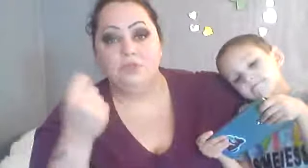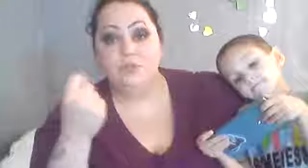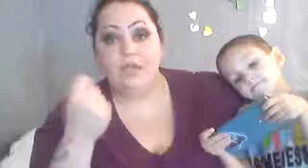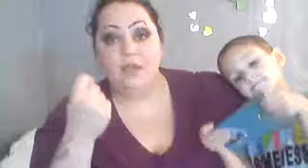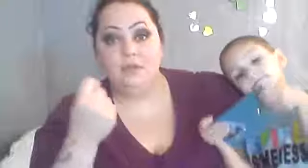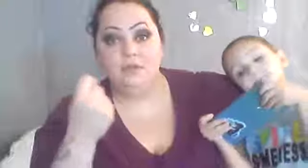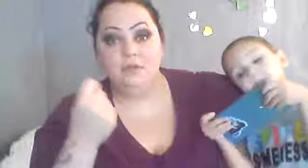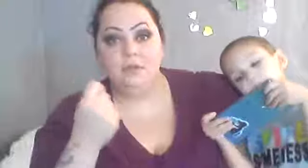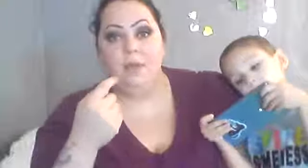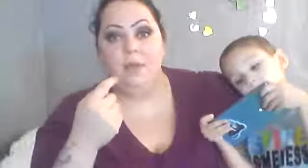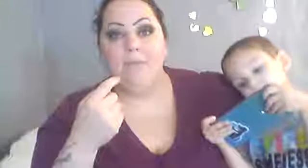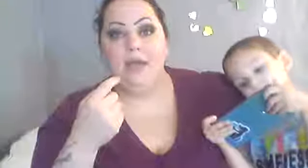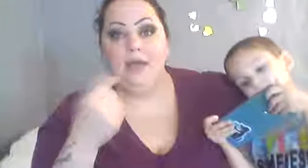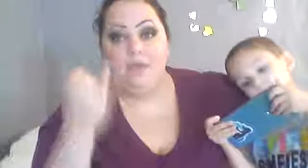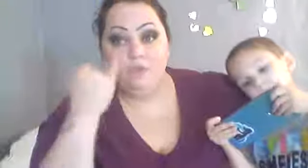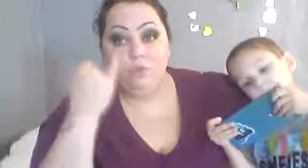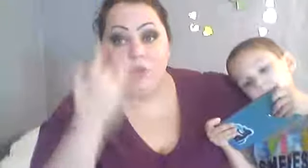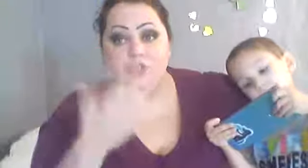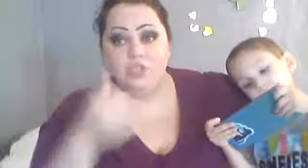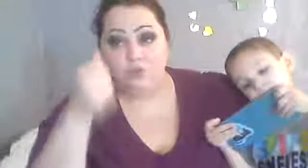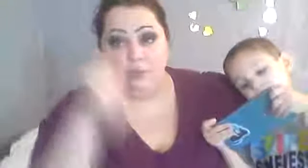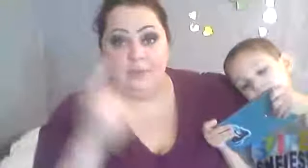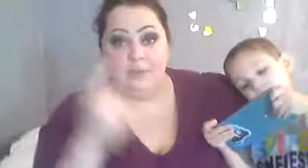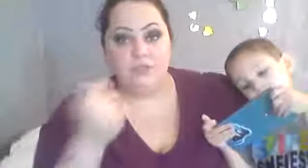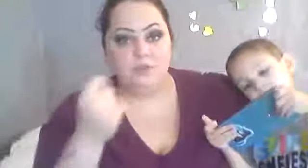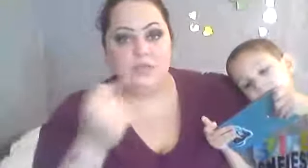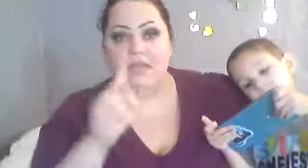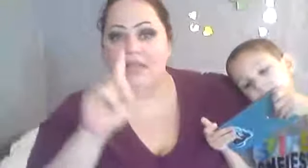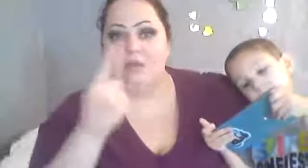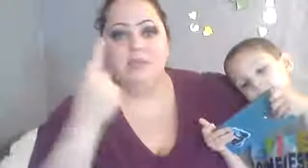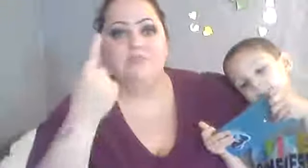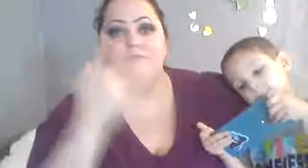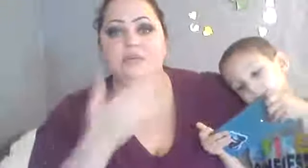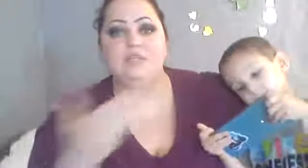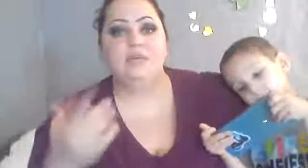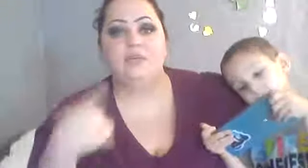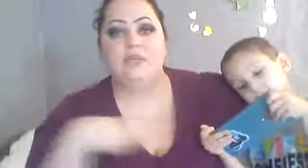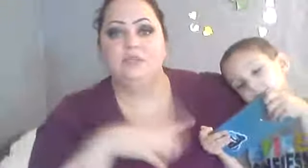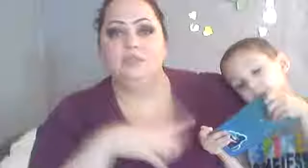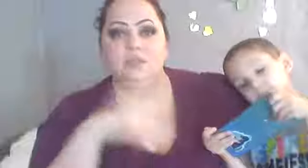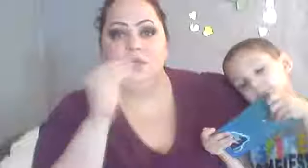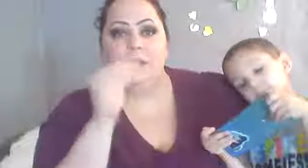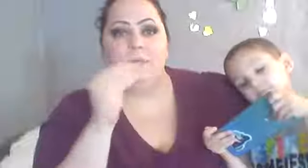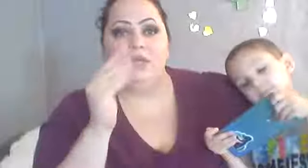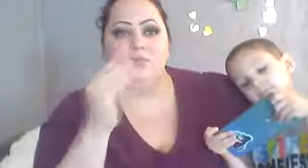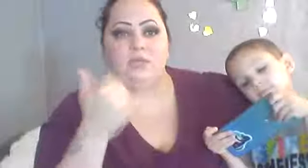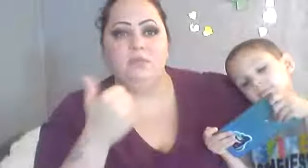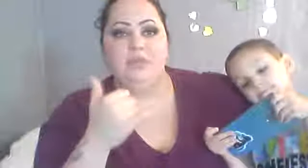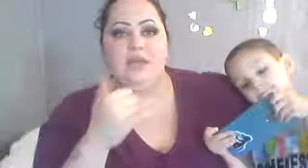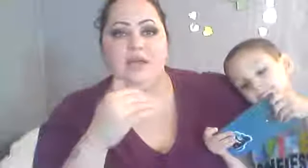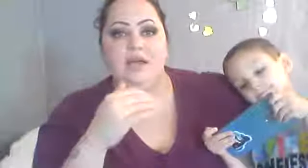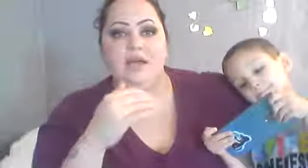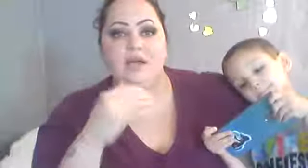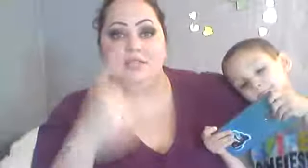Tuesday. But if you want, just remind me on Tuesday and that'll be the first thing we learn. Because we're going to play